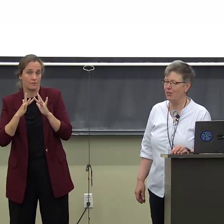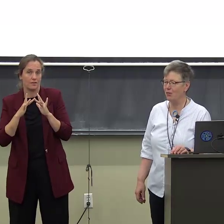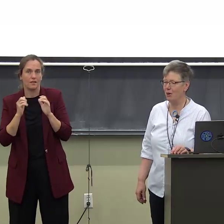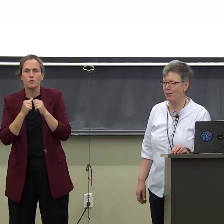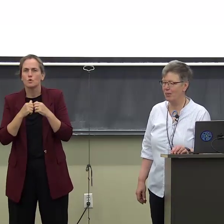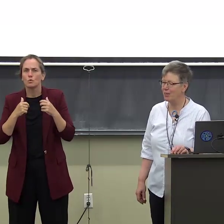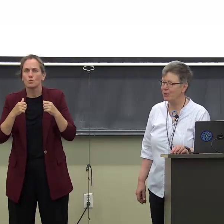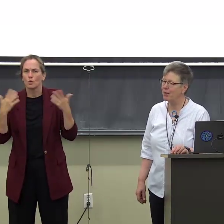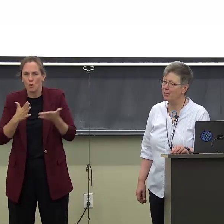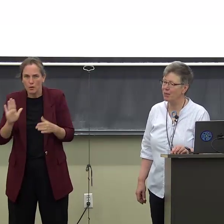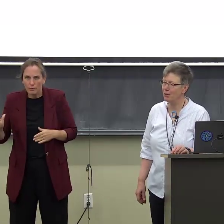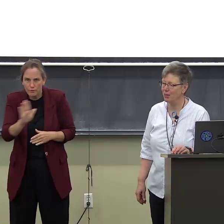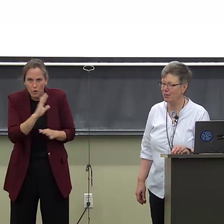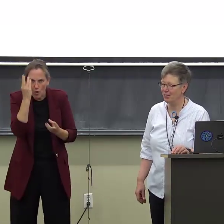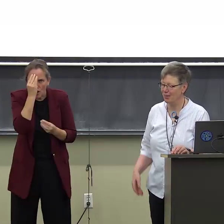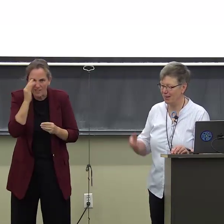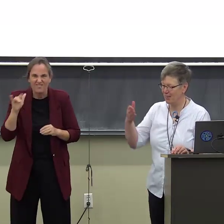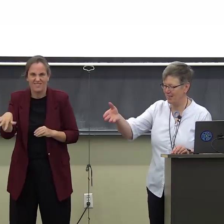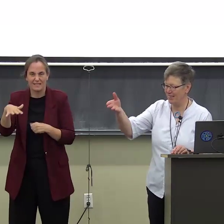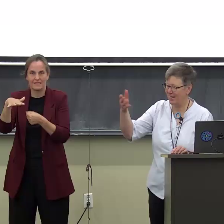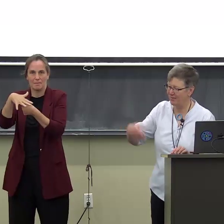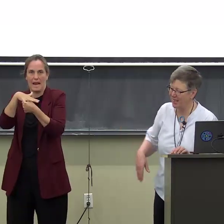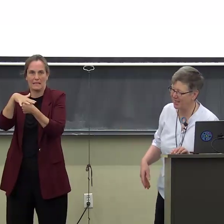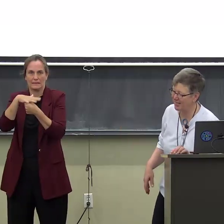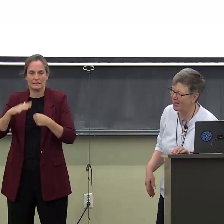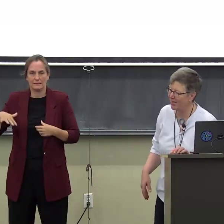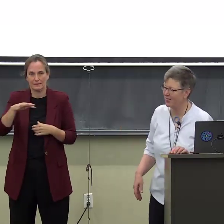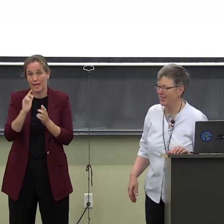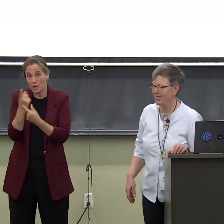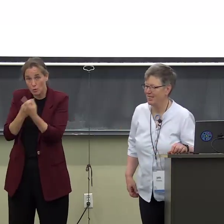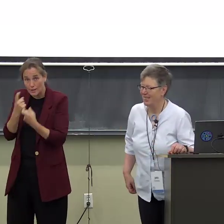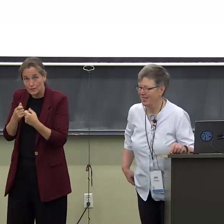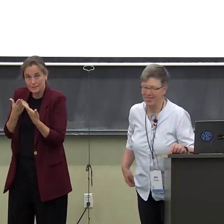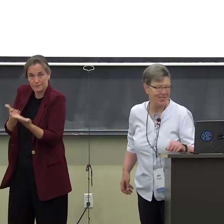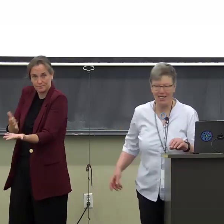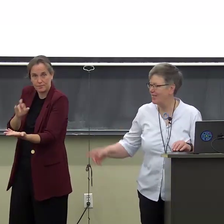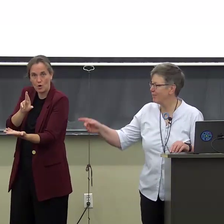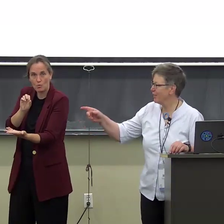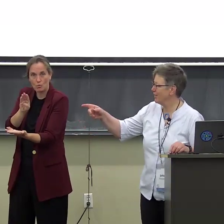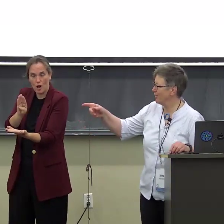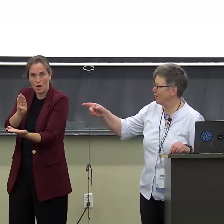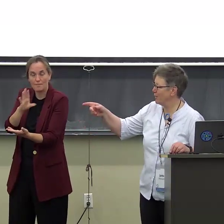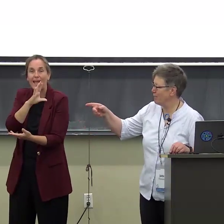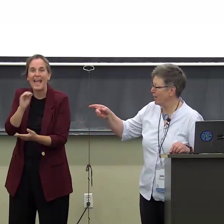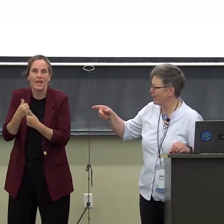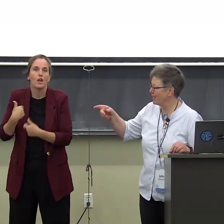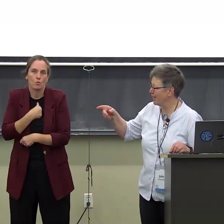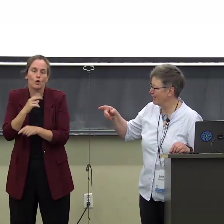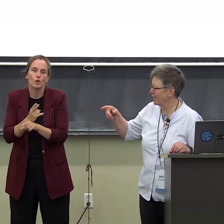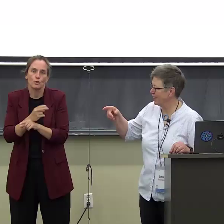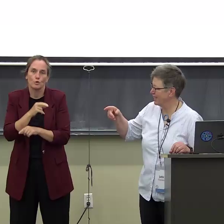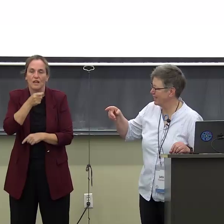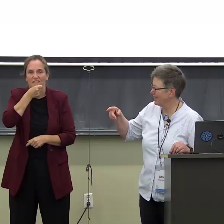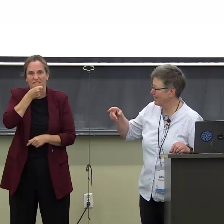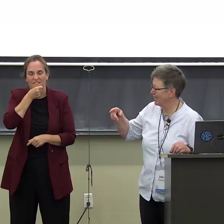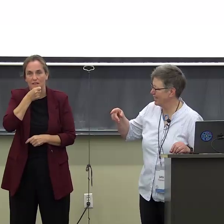What thoughts do you have on this space? What questions do you have? And yes, Rob. And we're going to use a mic so